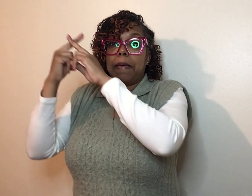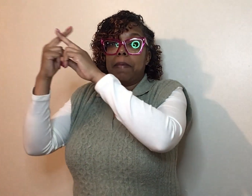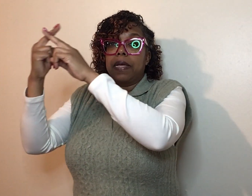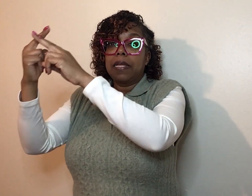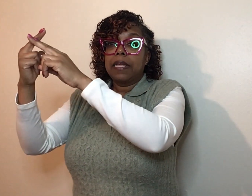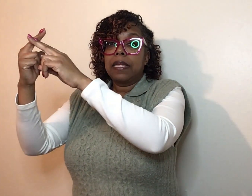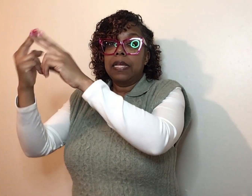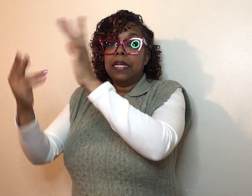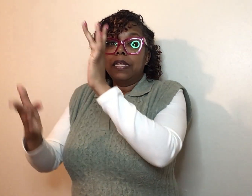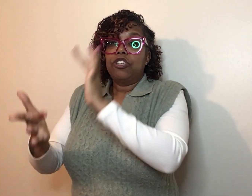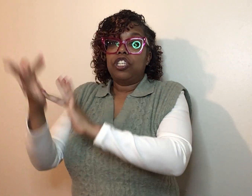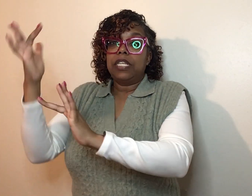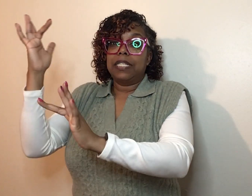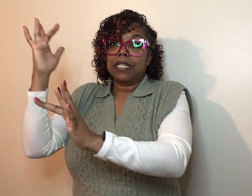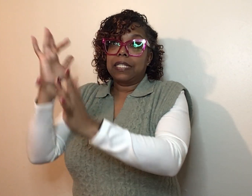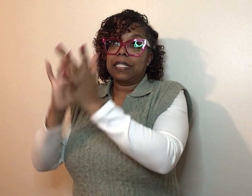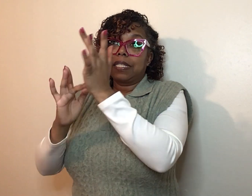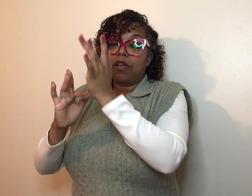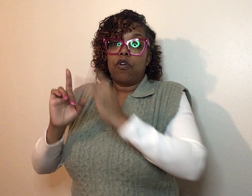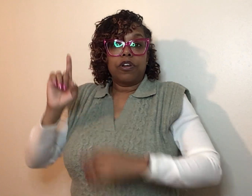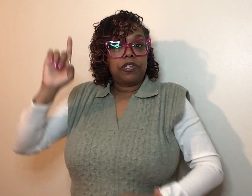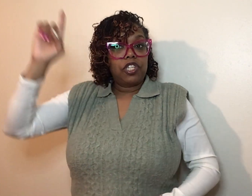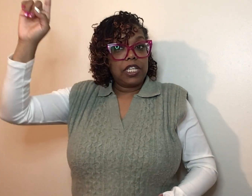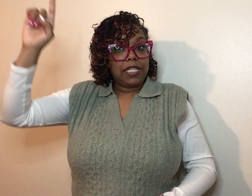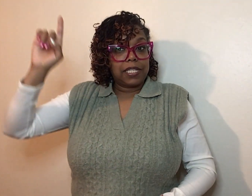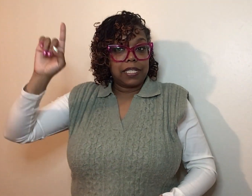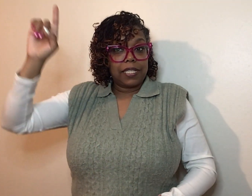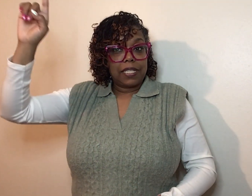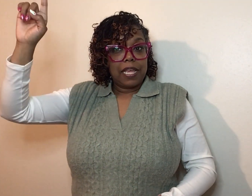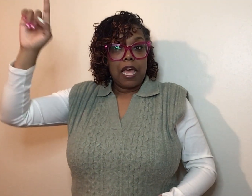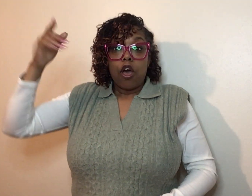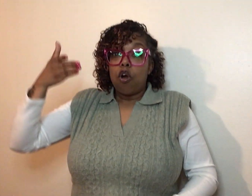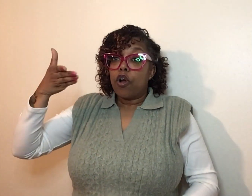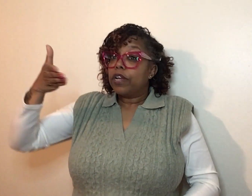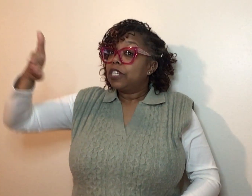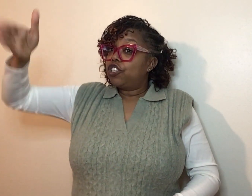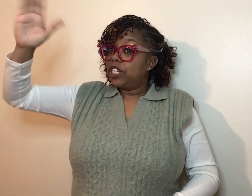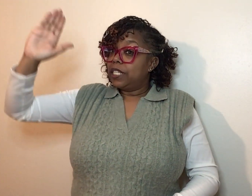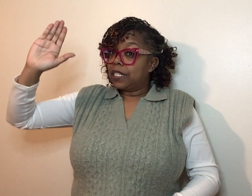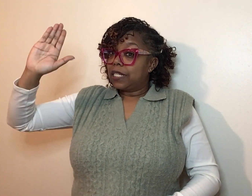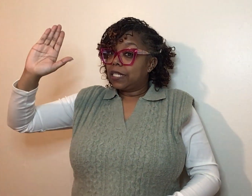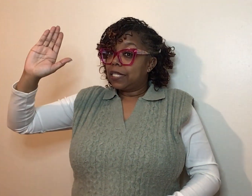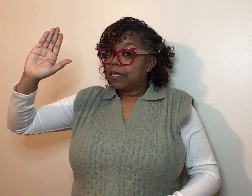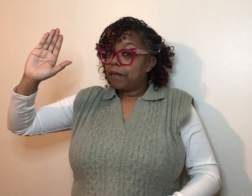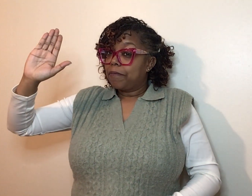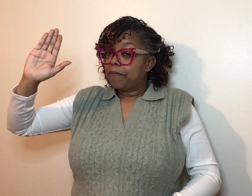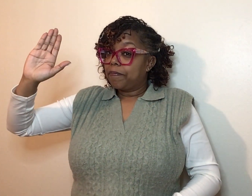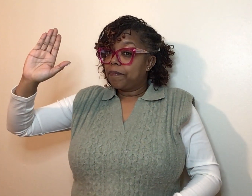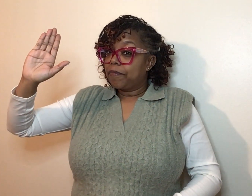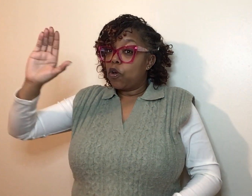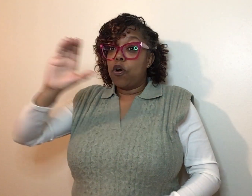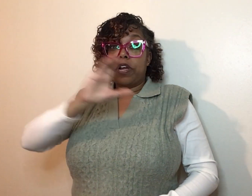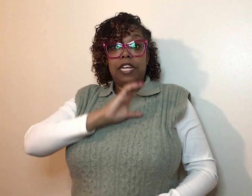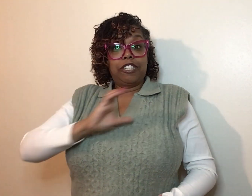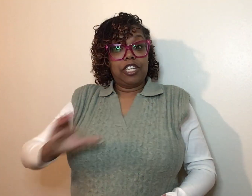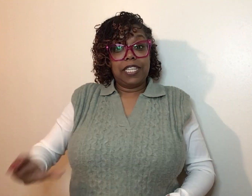name Jesus, or Jesus, or Jesus, or